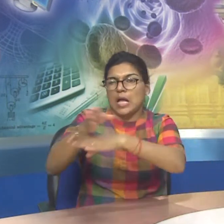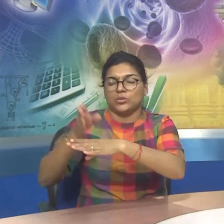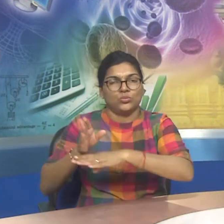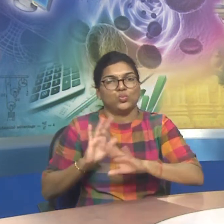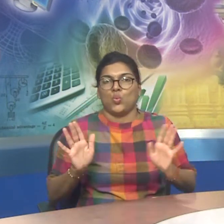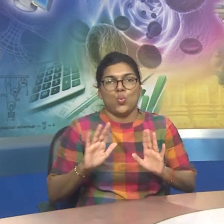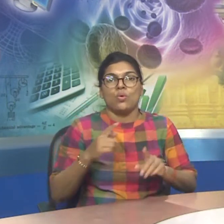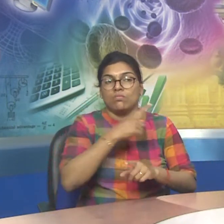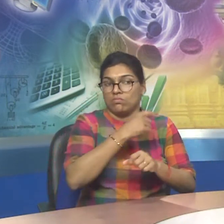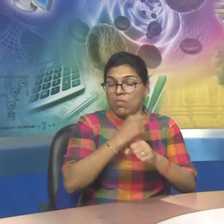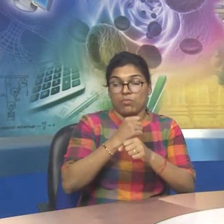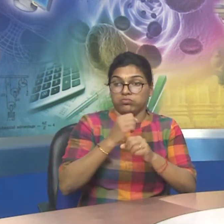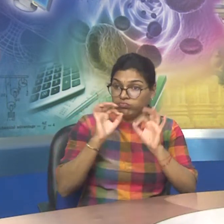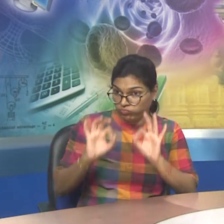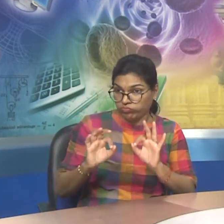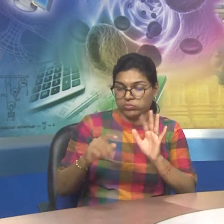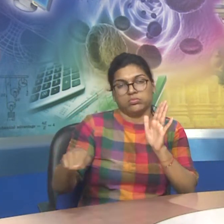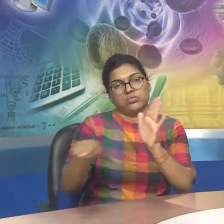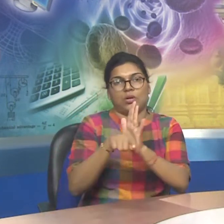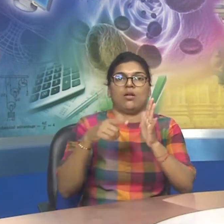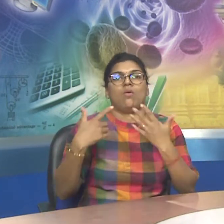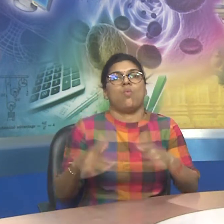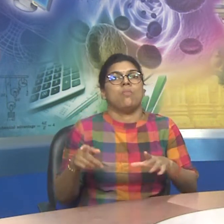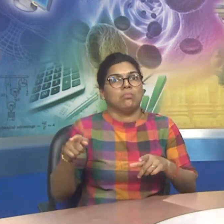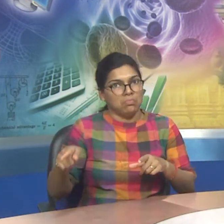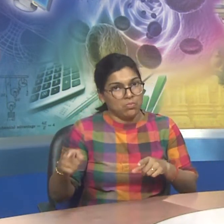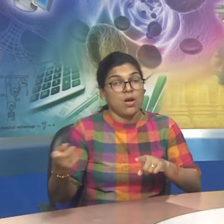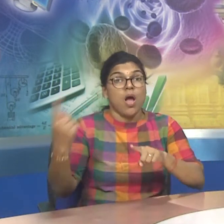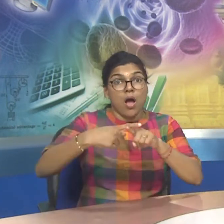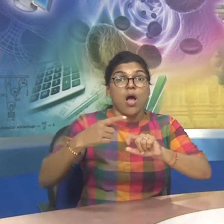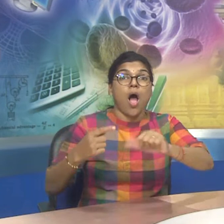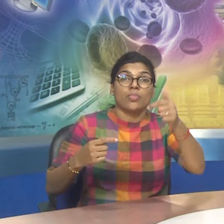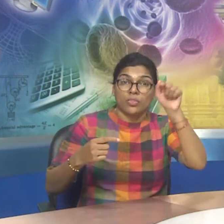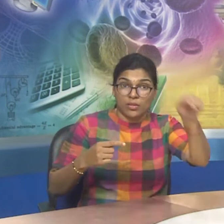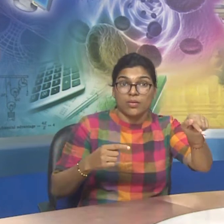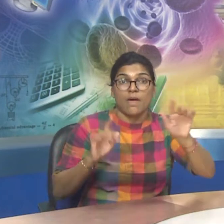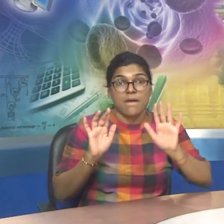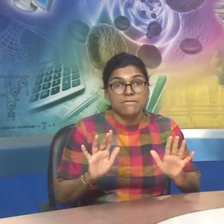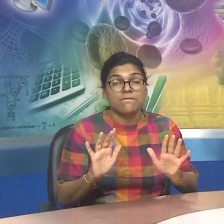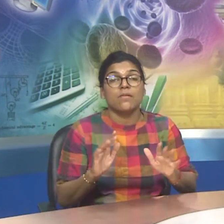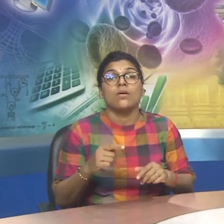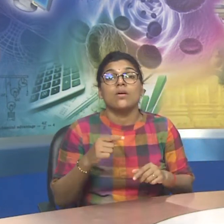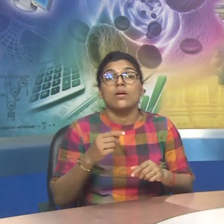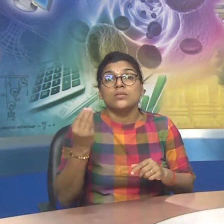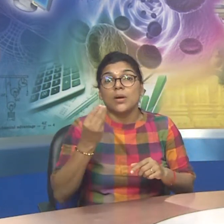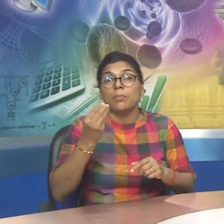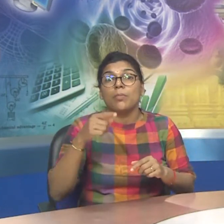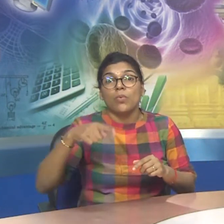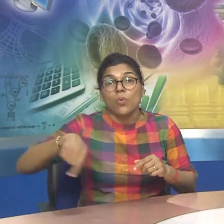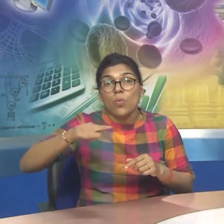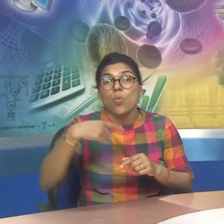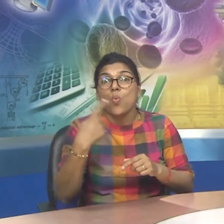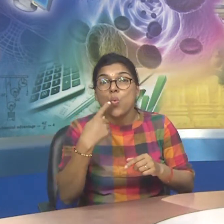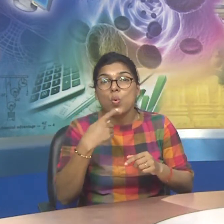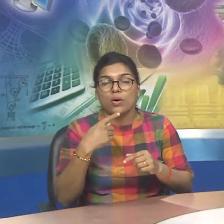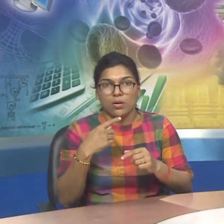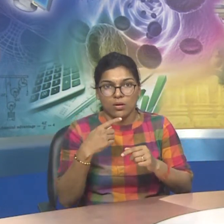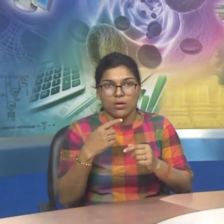not use nuclear weapons except in response to a nuclear attack. Use nuclear